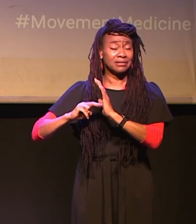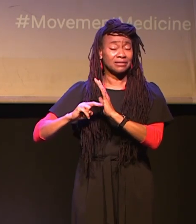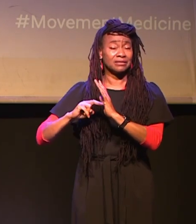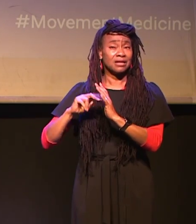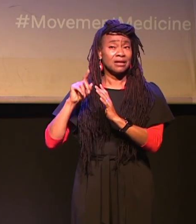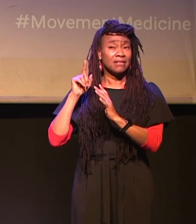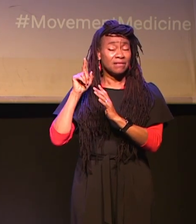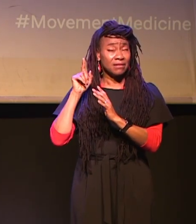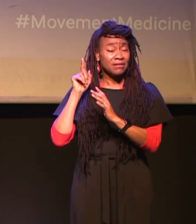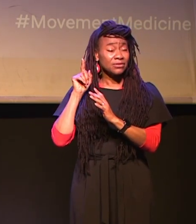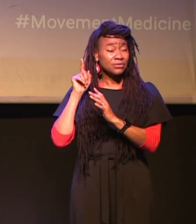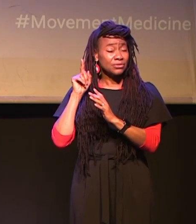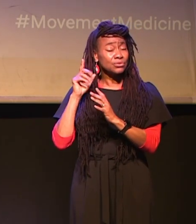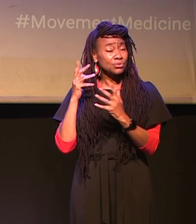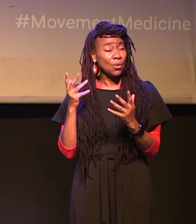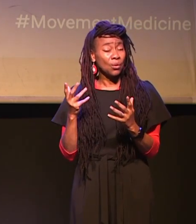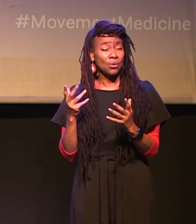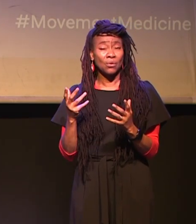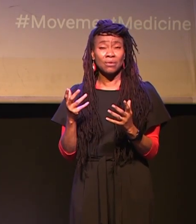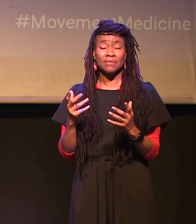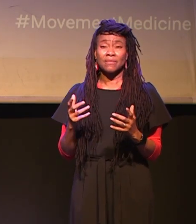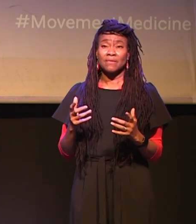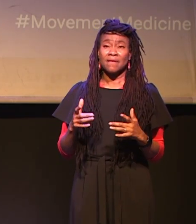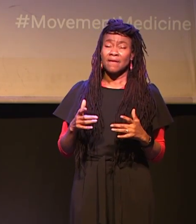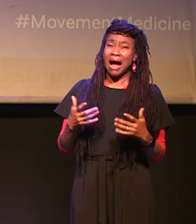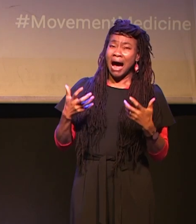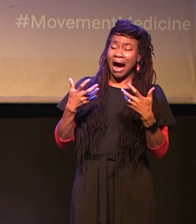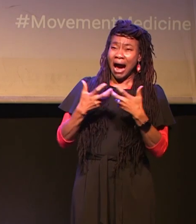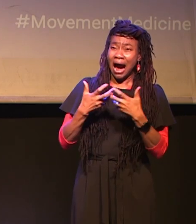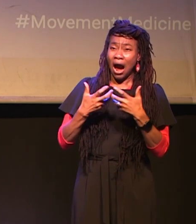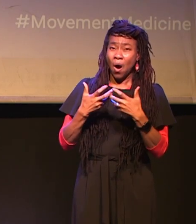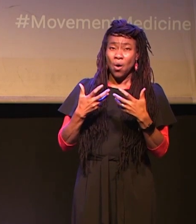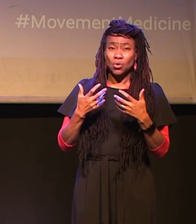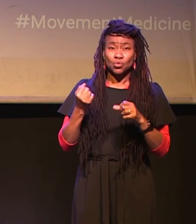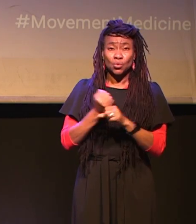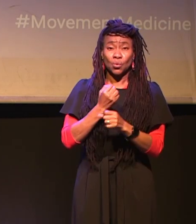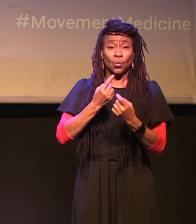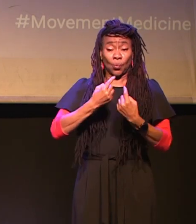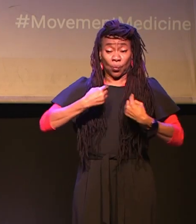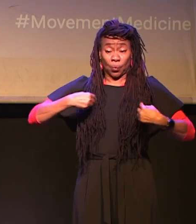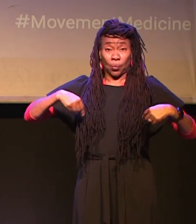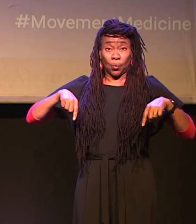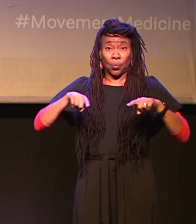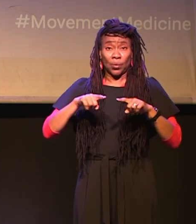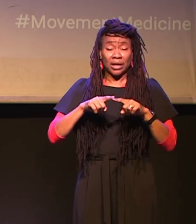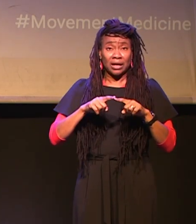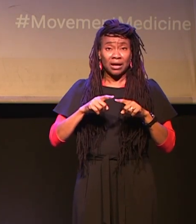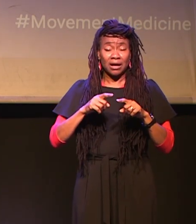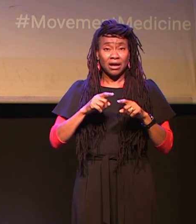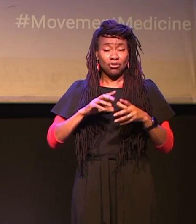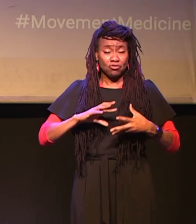resource. And so a key piece is like, how are we designing and the new futures we